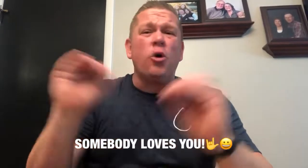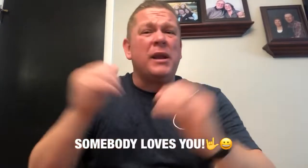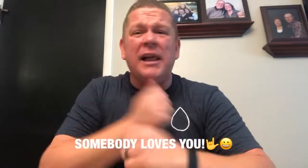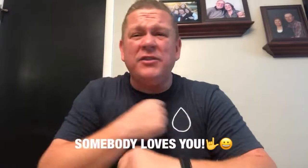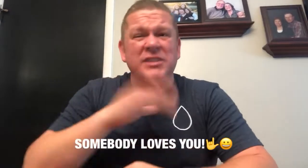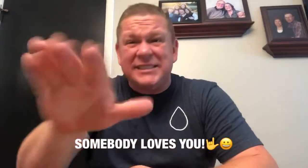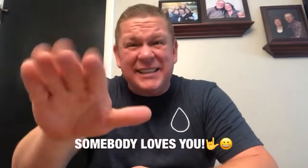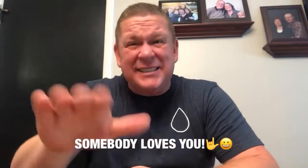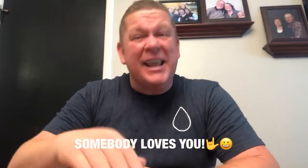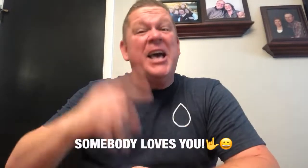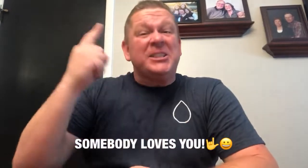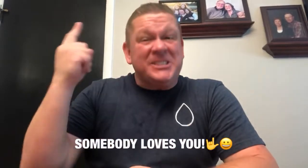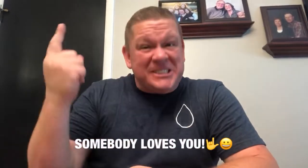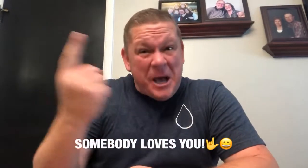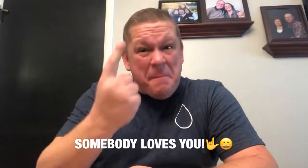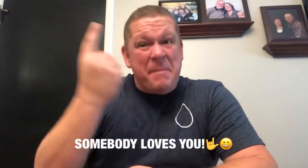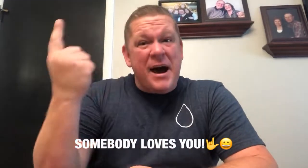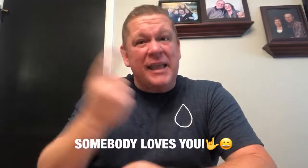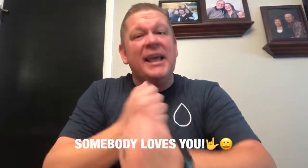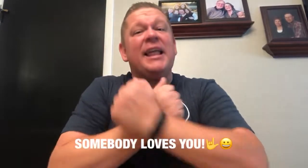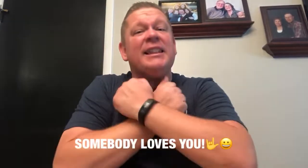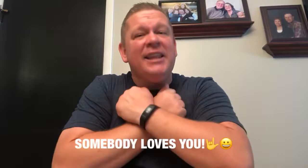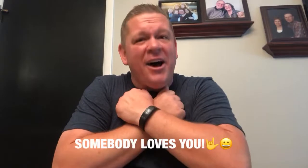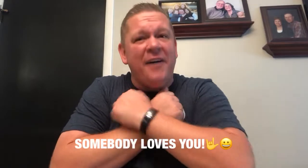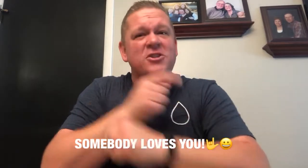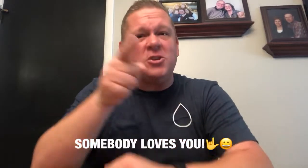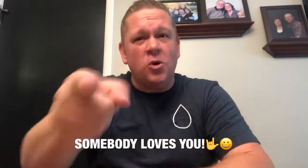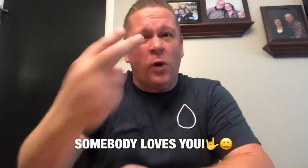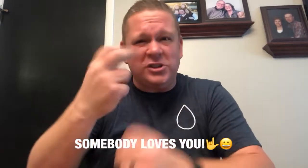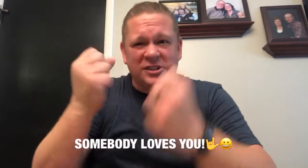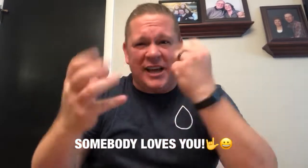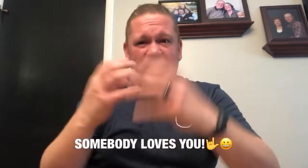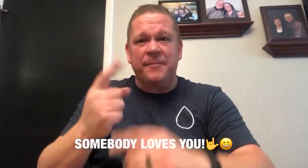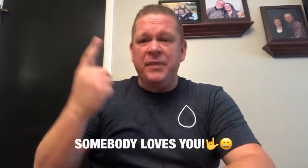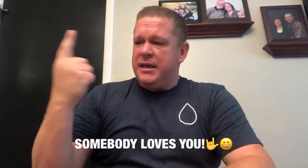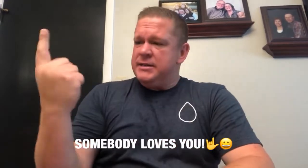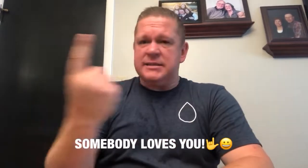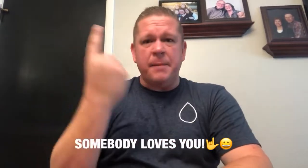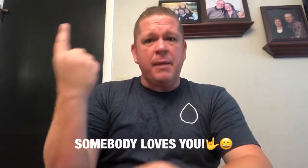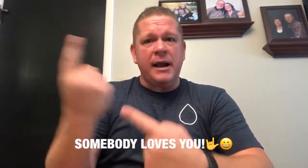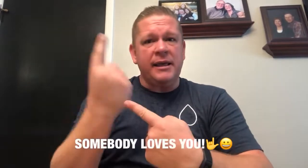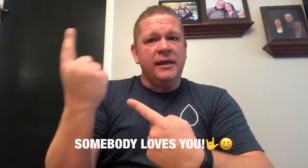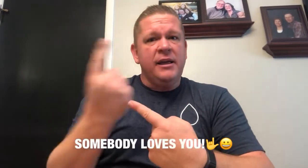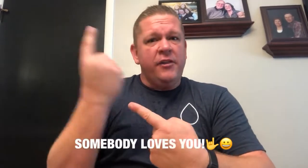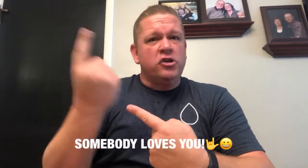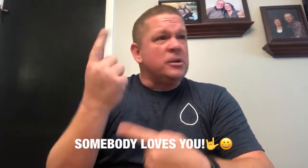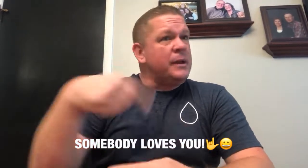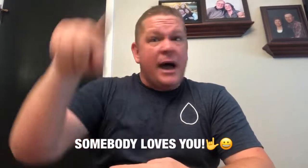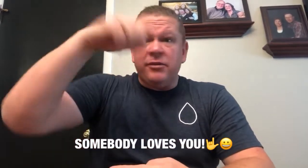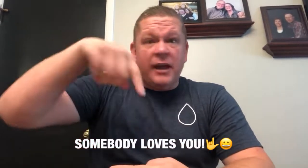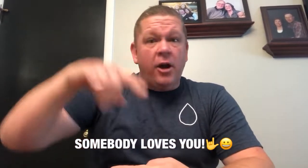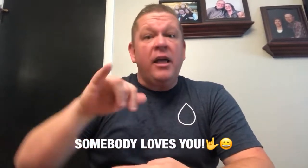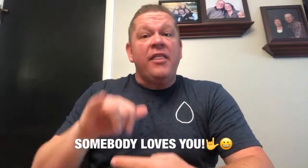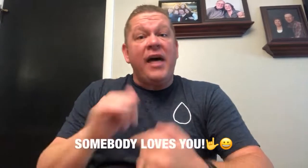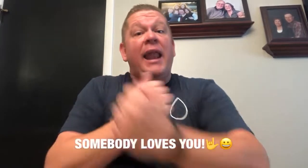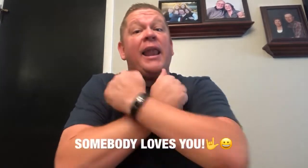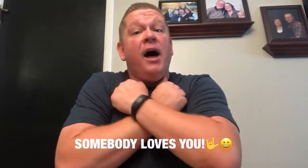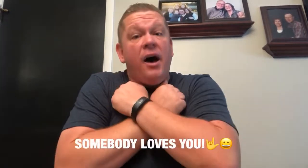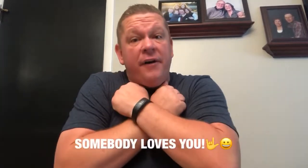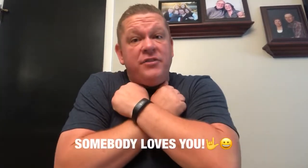nobody loves us. Listen, listen. Somebody loves you. Watch the sign again. Somebody. There's somebody out there that loves